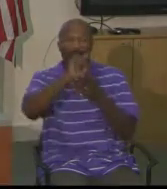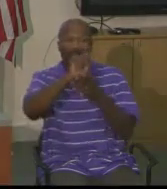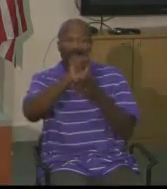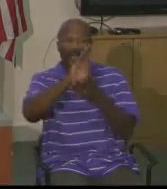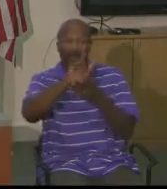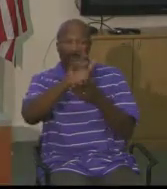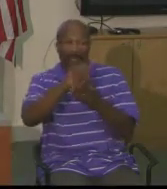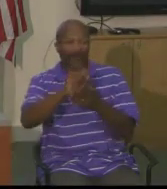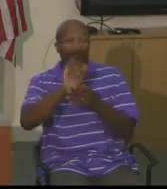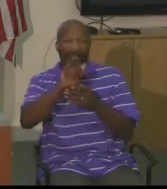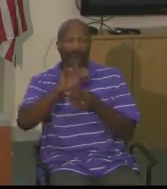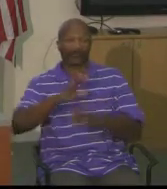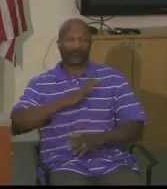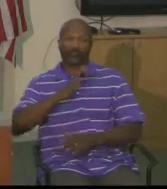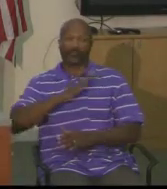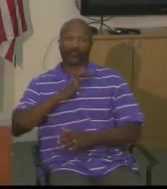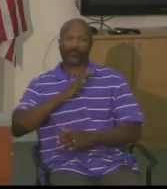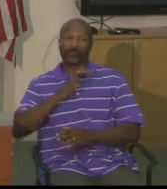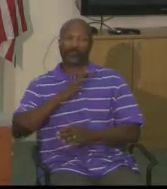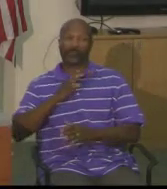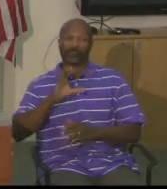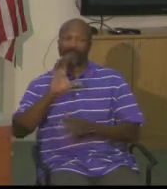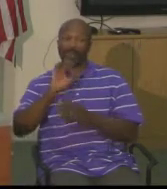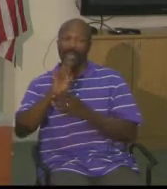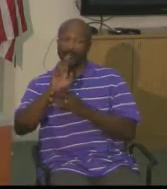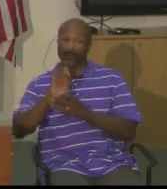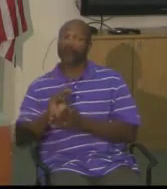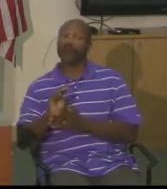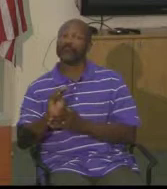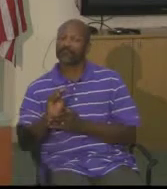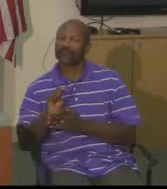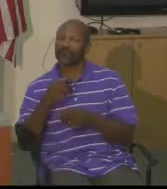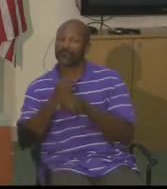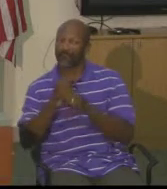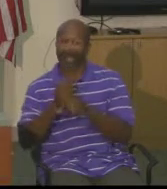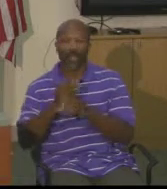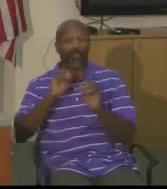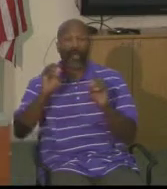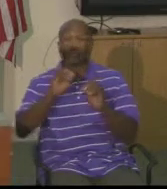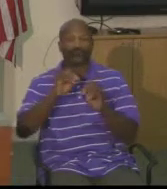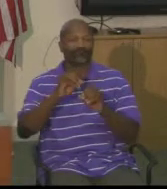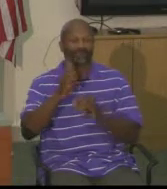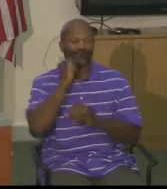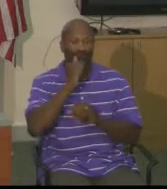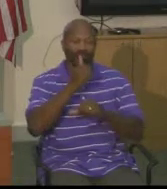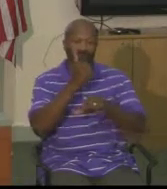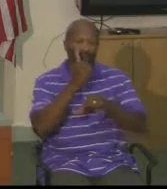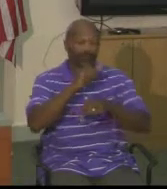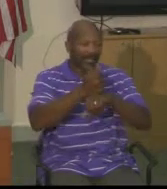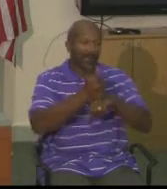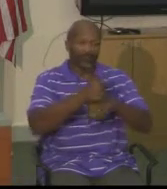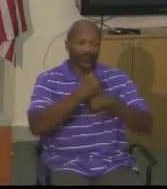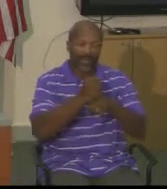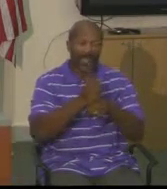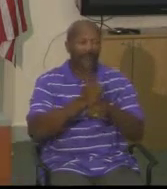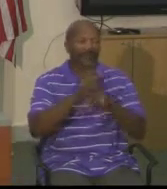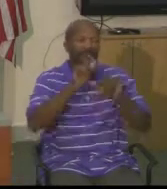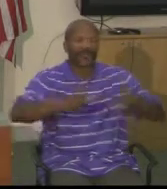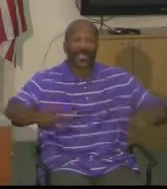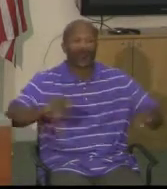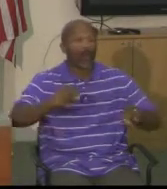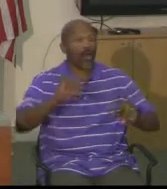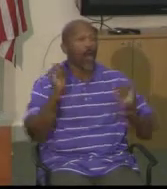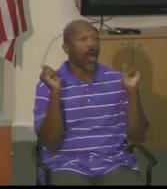class. Those are custom made. And they don't have any, there's no standard for every laptop motherboard.